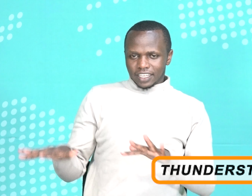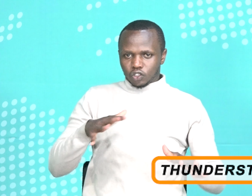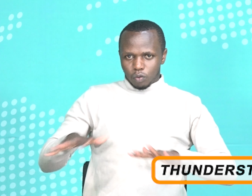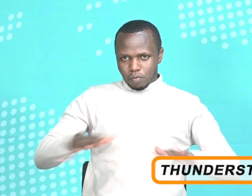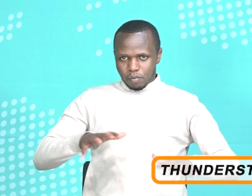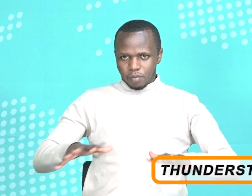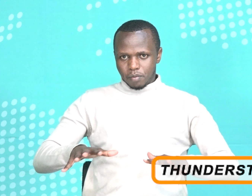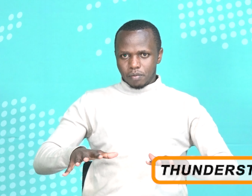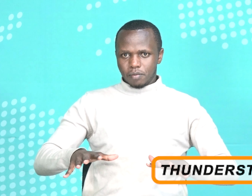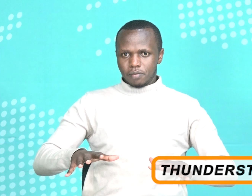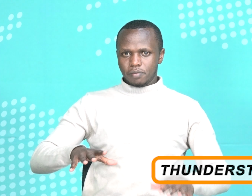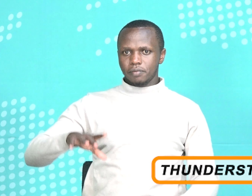thunderstorm,